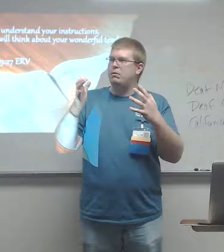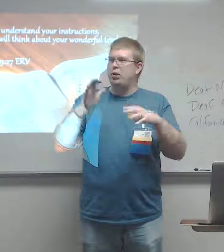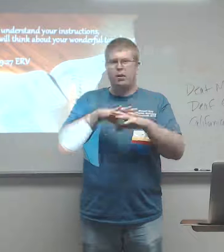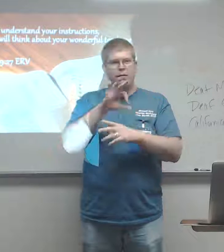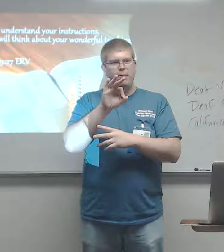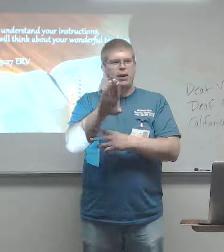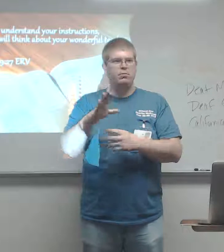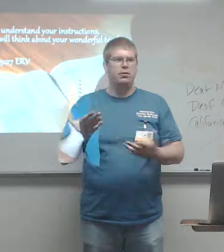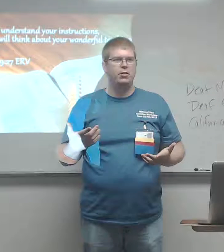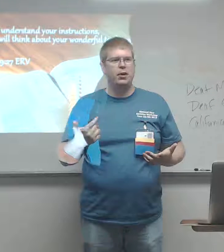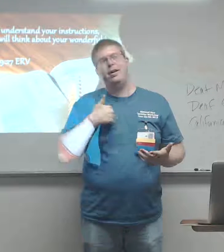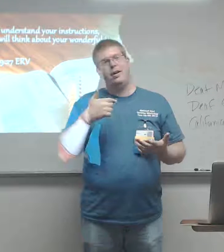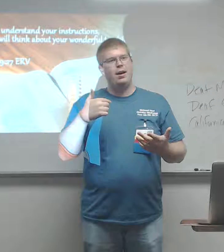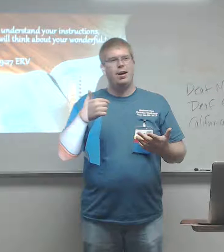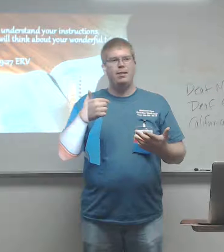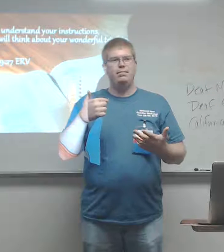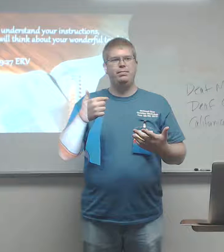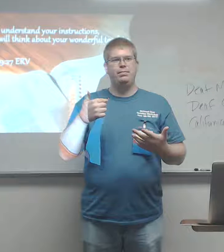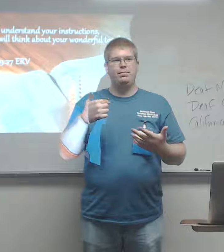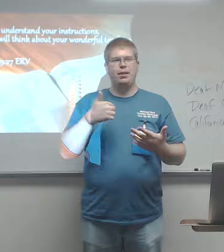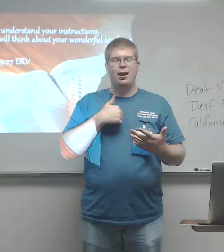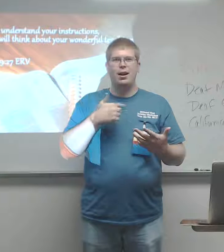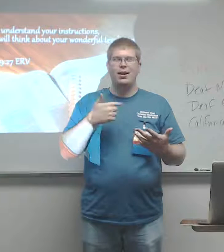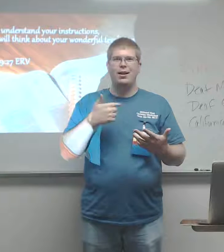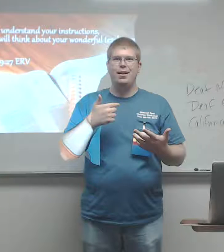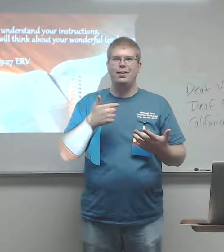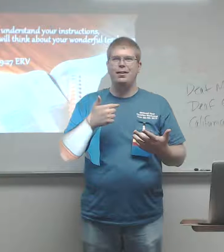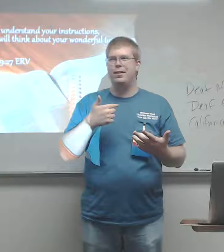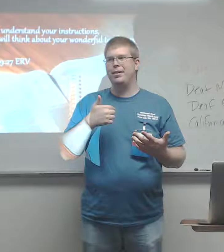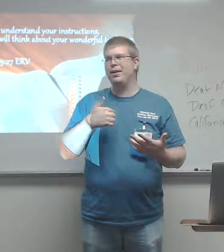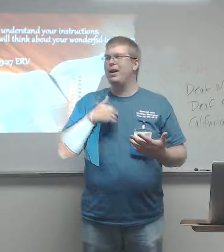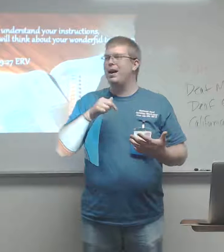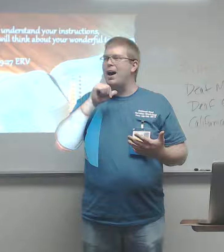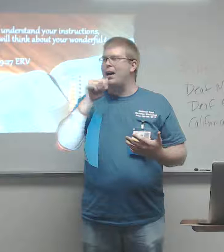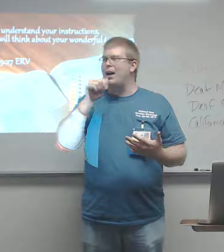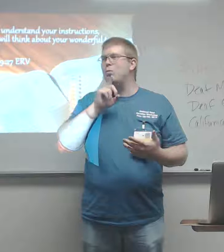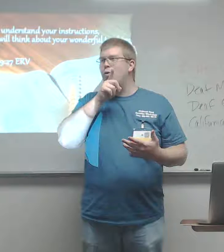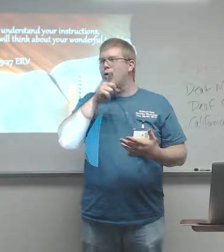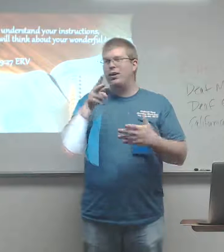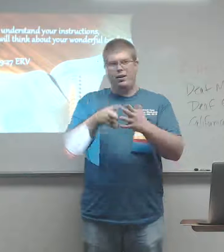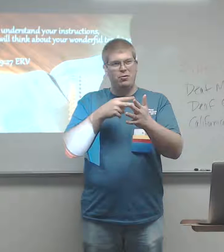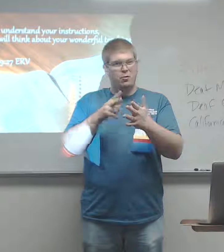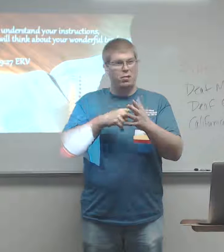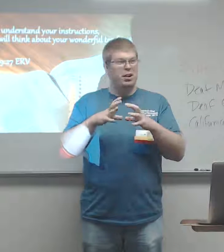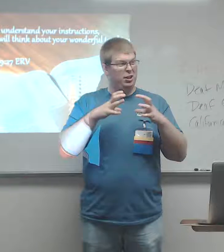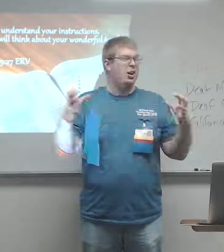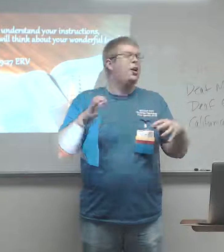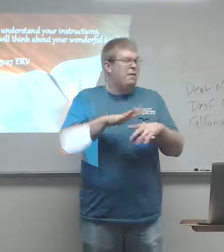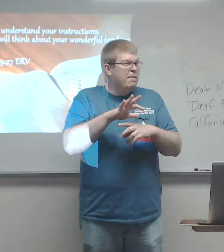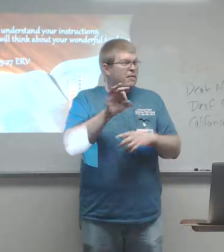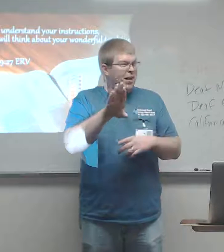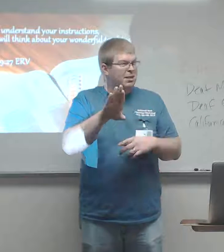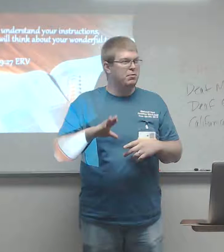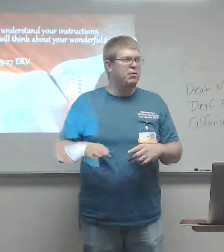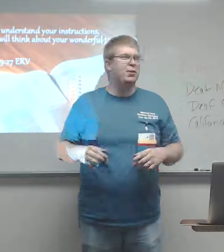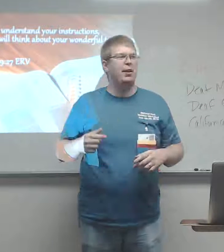lot on Facebook. I don't really read a lot on Facebook.